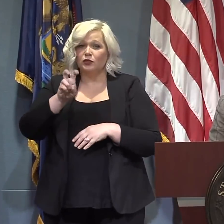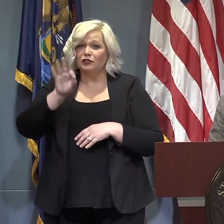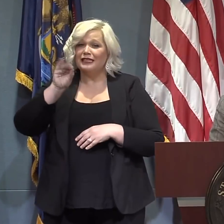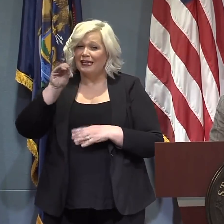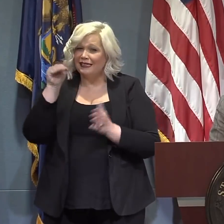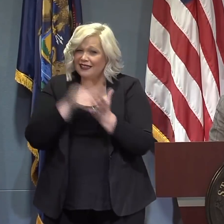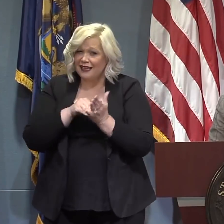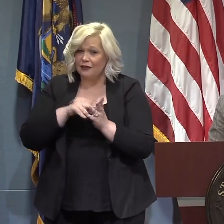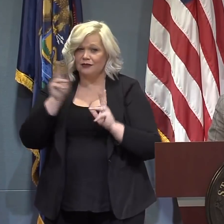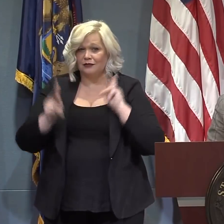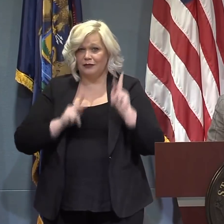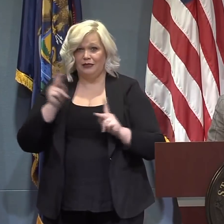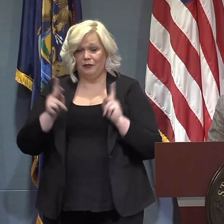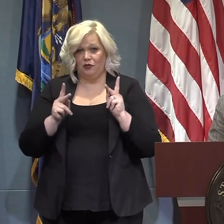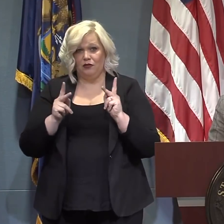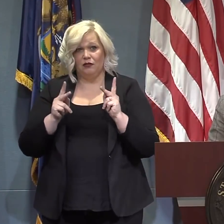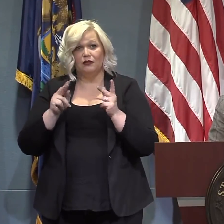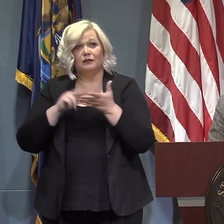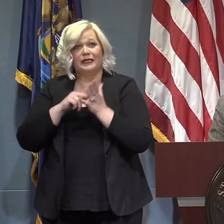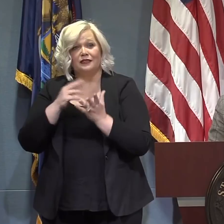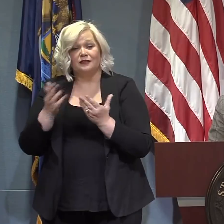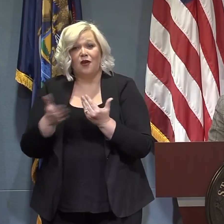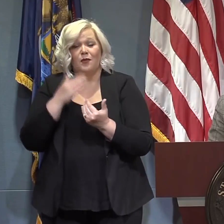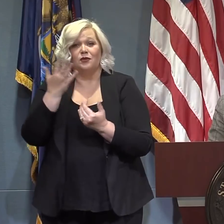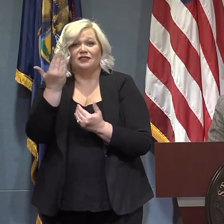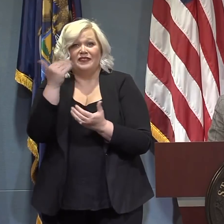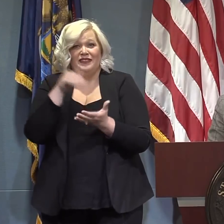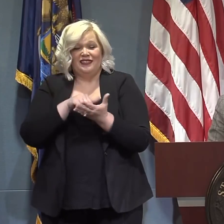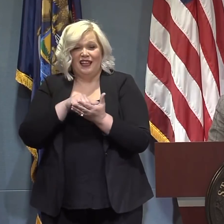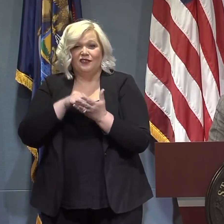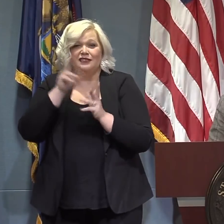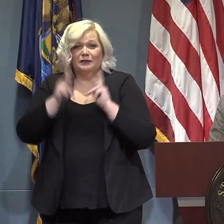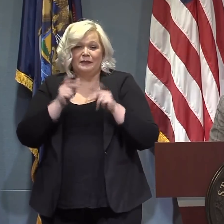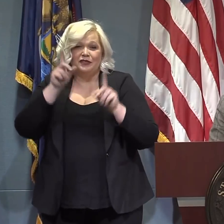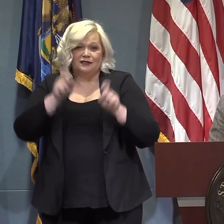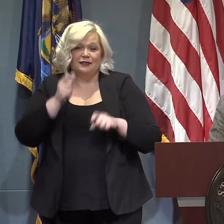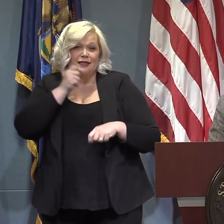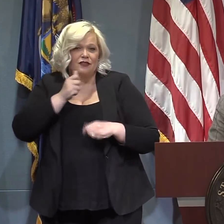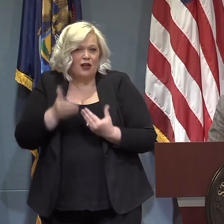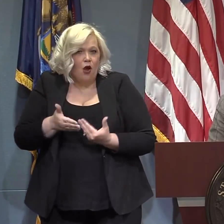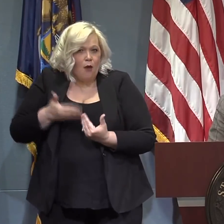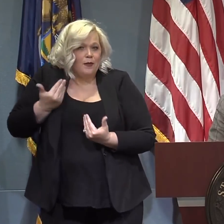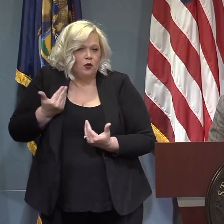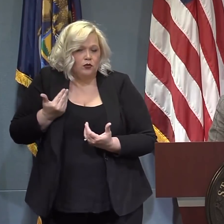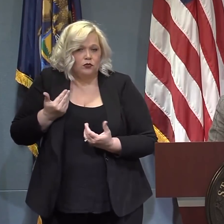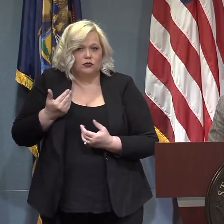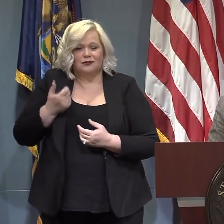We are close to reaching our goal of 15,000 tests per day. And on Thursday, we had